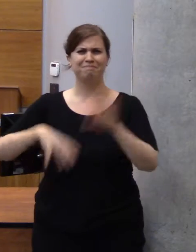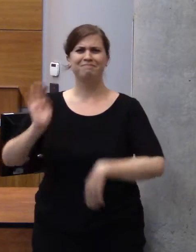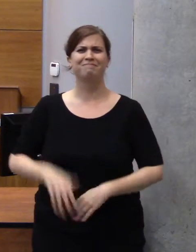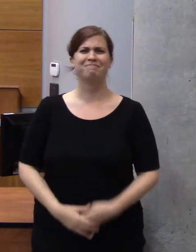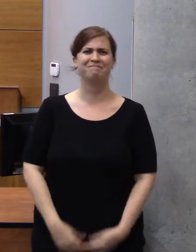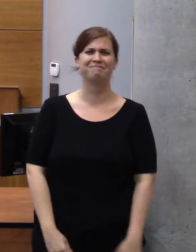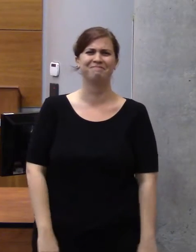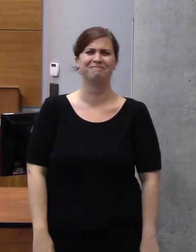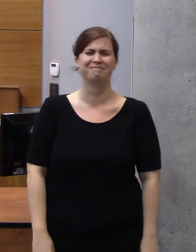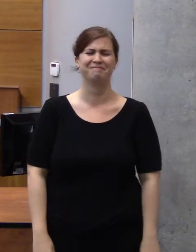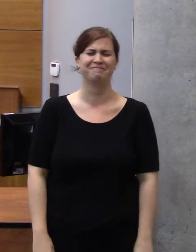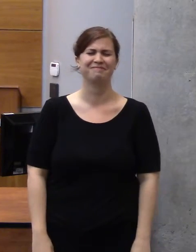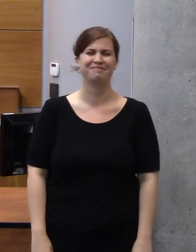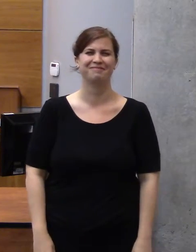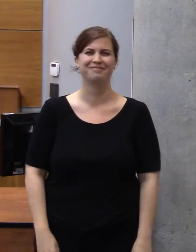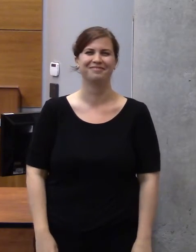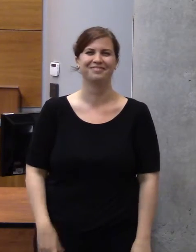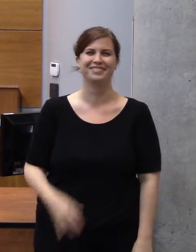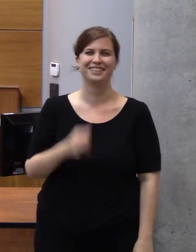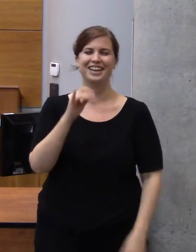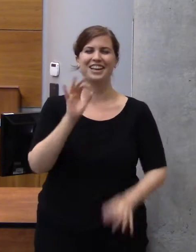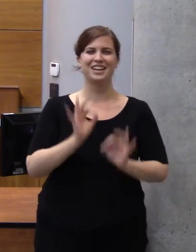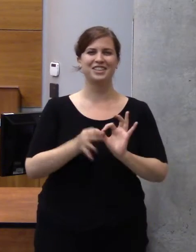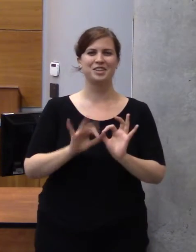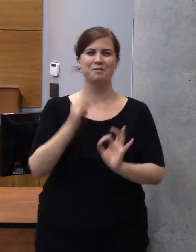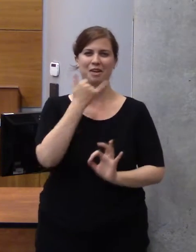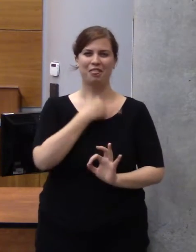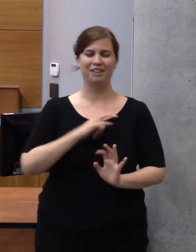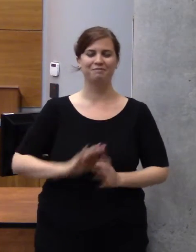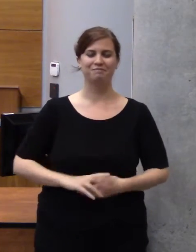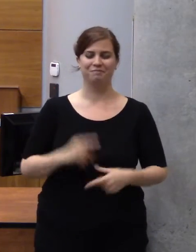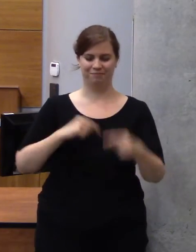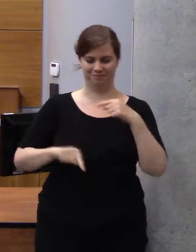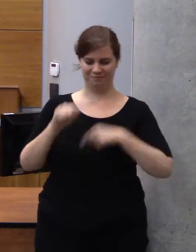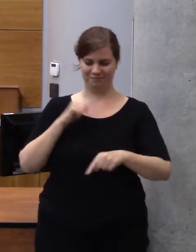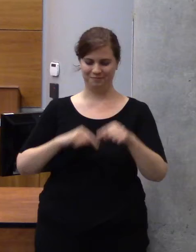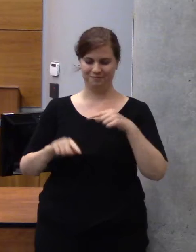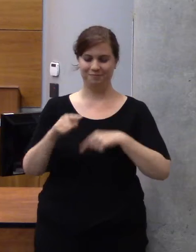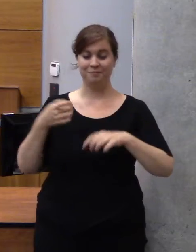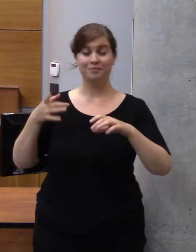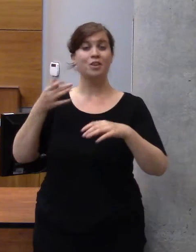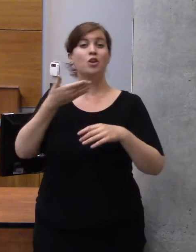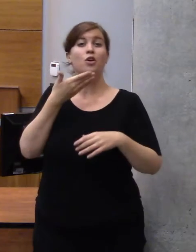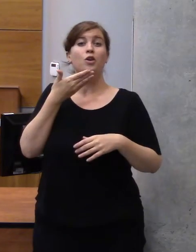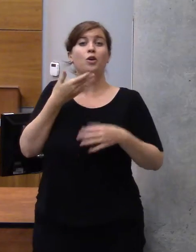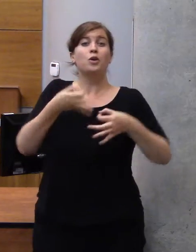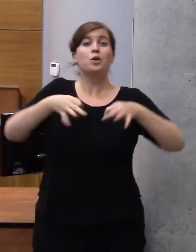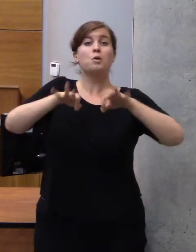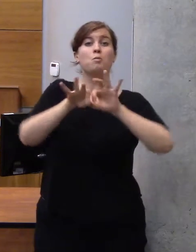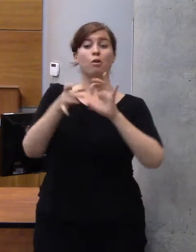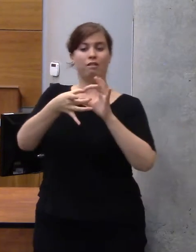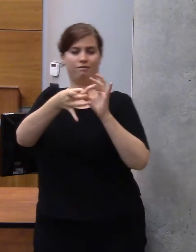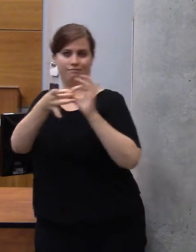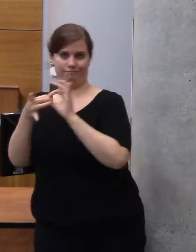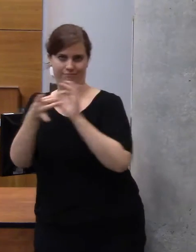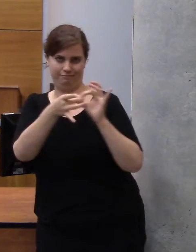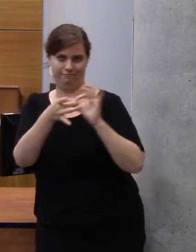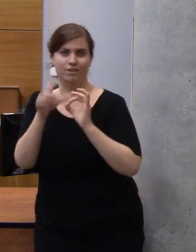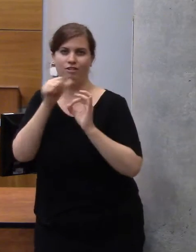And finally, I'm going to close on everyone's favorite topic, which is budgets. I know that these can seem very overwhelming, especially if you're